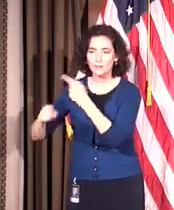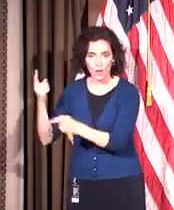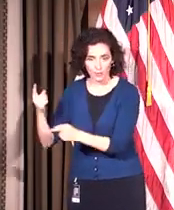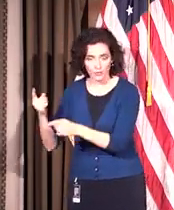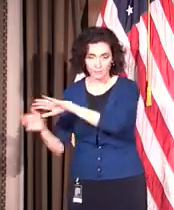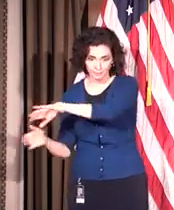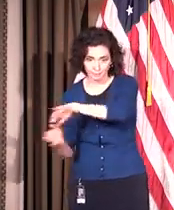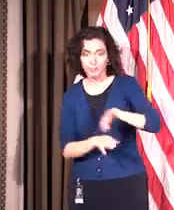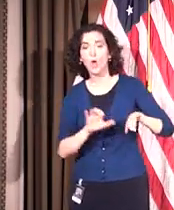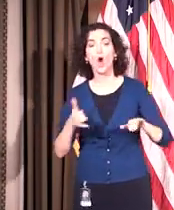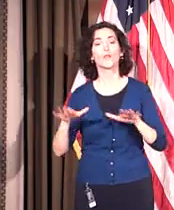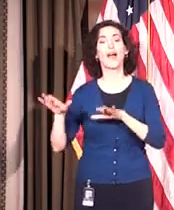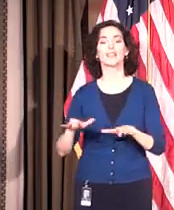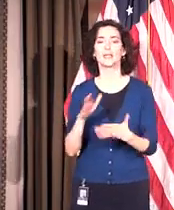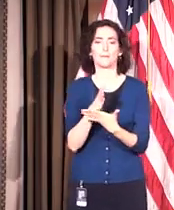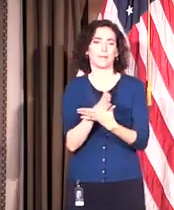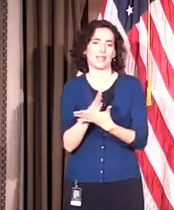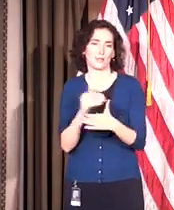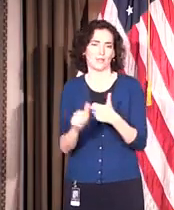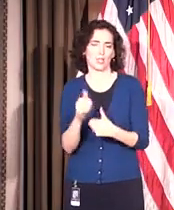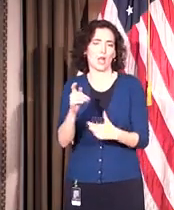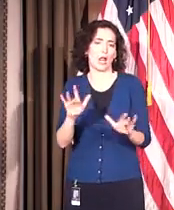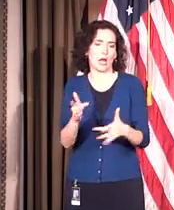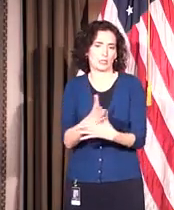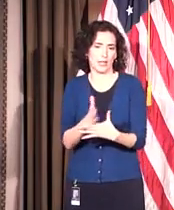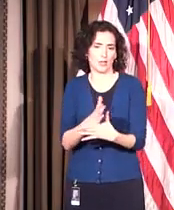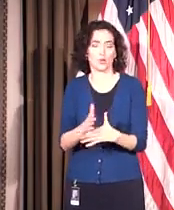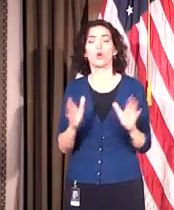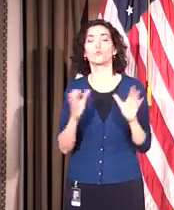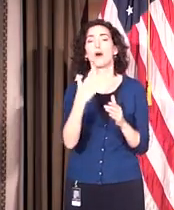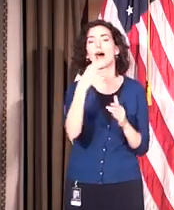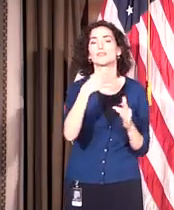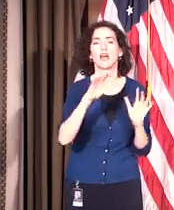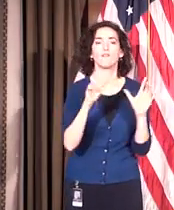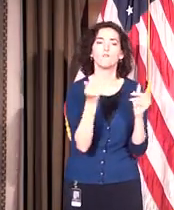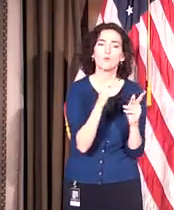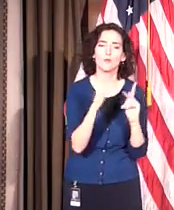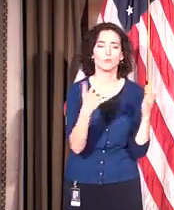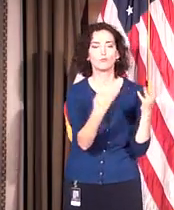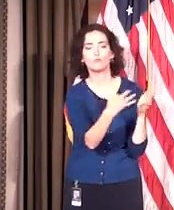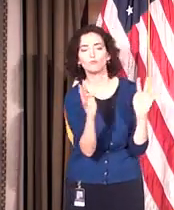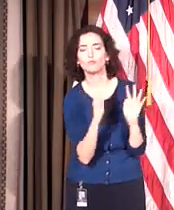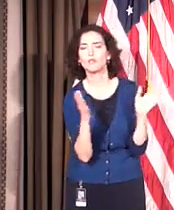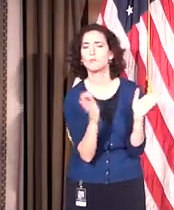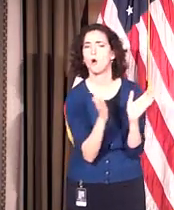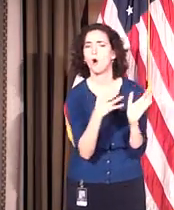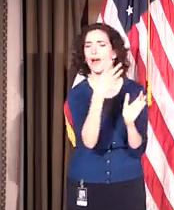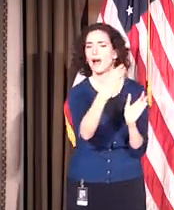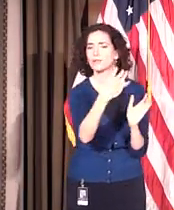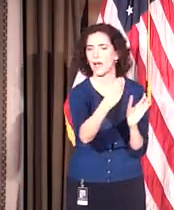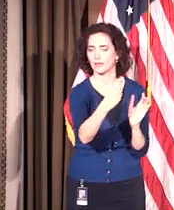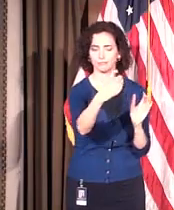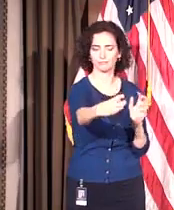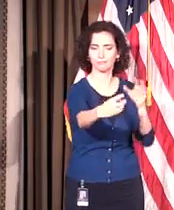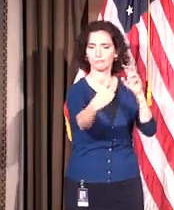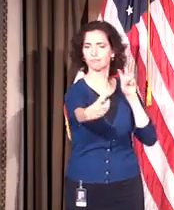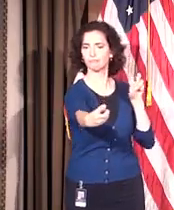small outdoor gatherings with family and friends. Small, where you stay